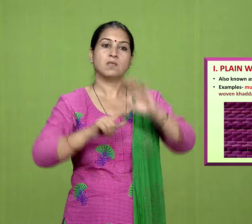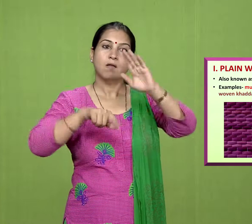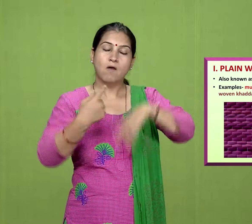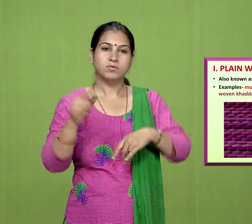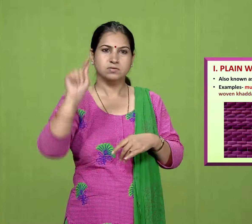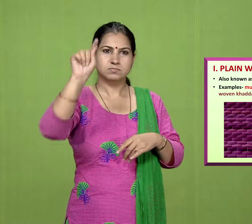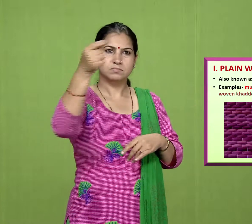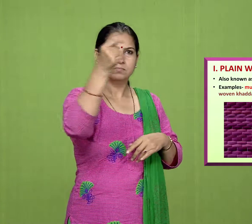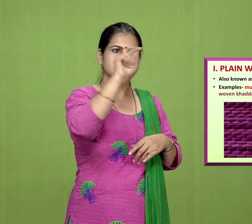walk.